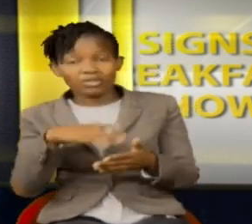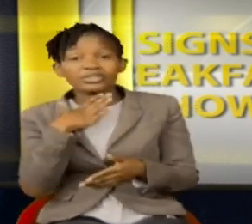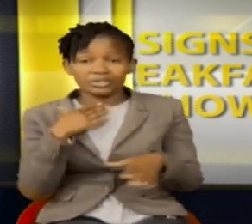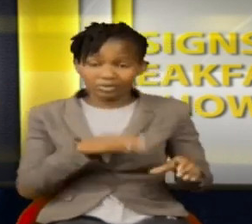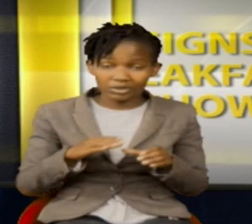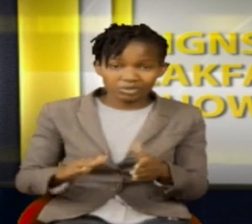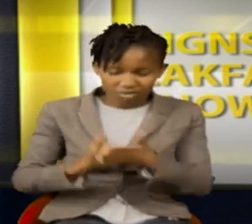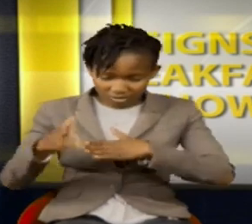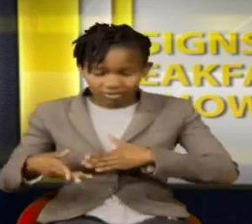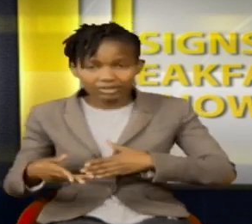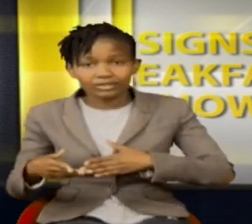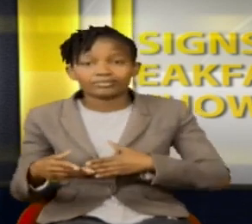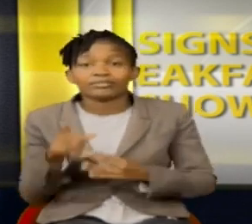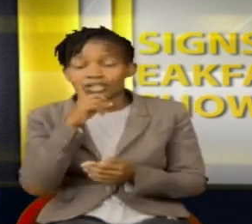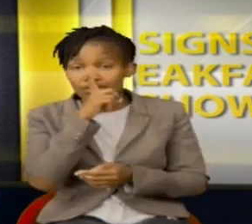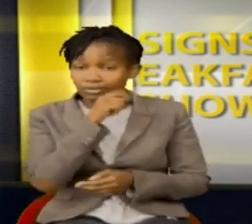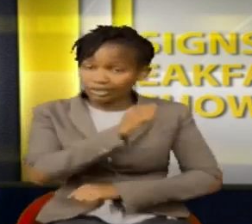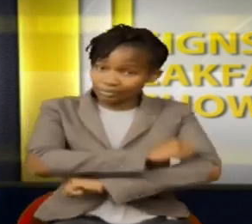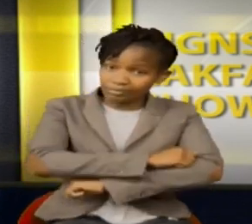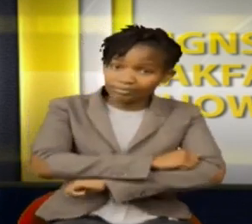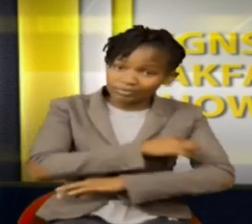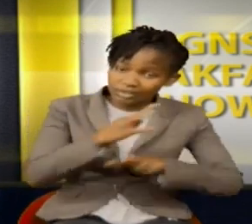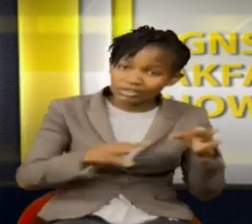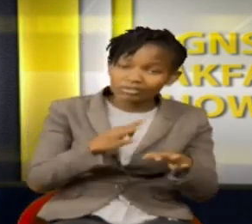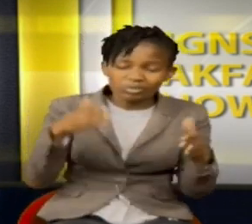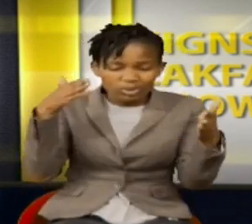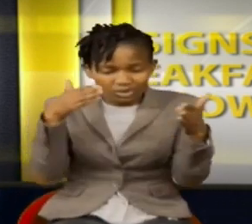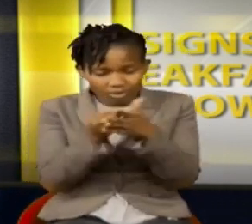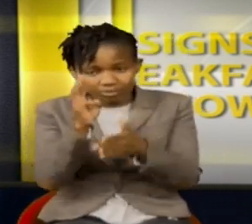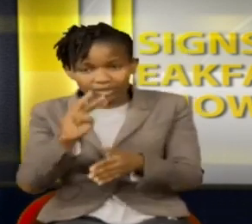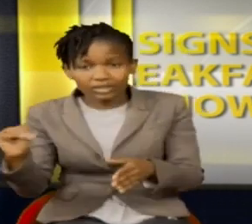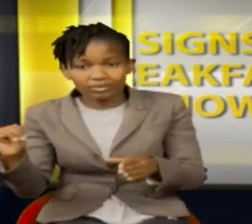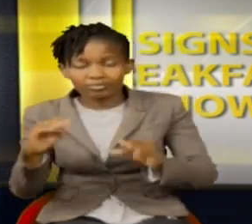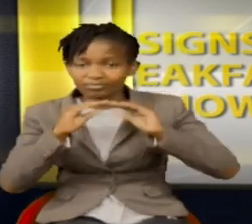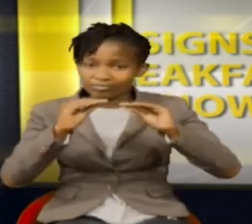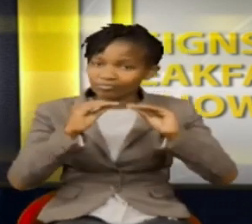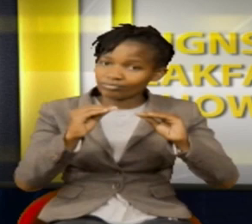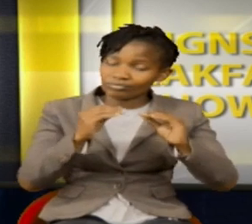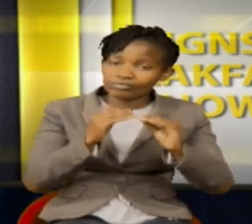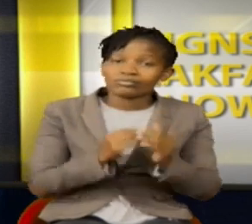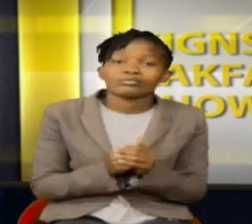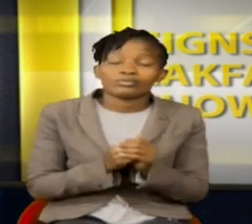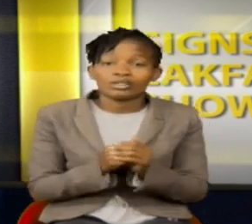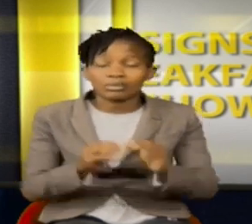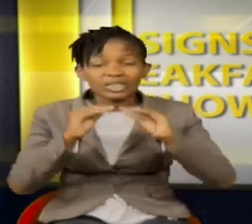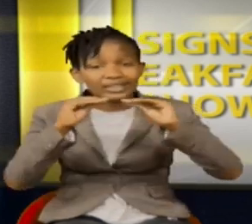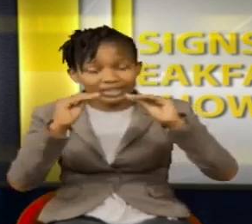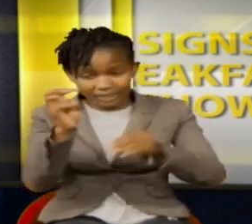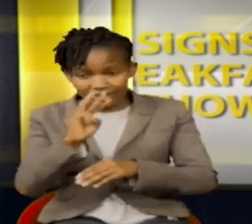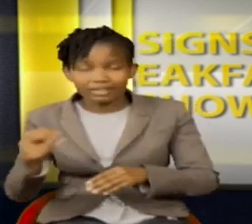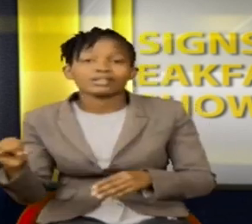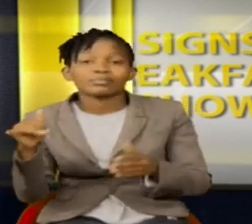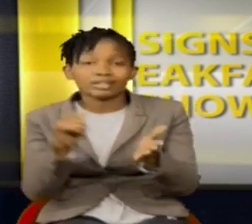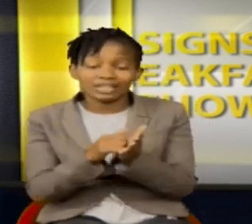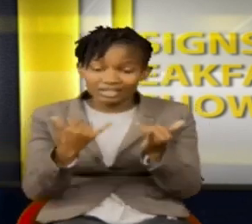Uh-huh. These are, do you understand? So if we need to stop treating our teens as children because they're not children. Sure. These